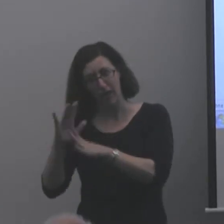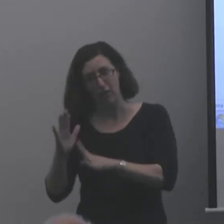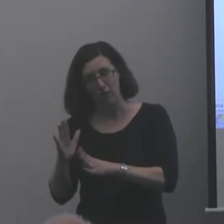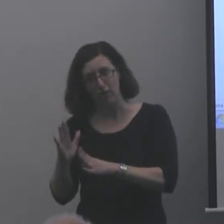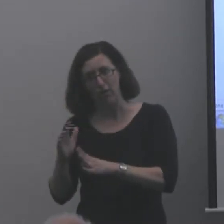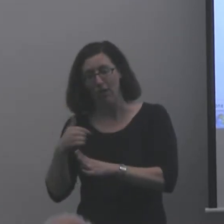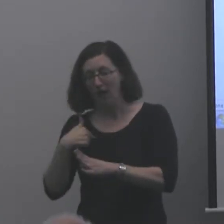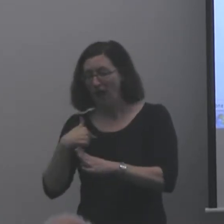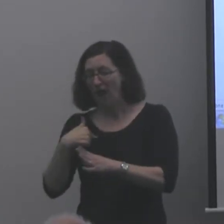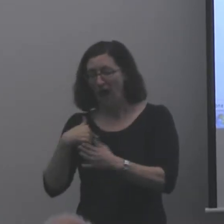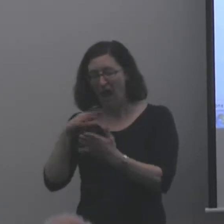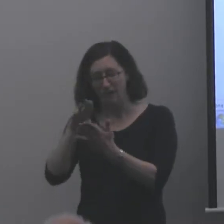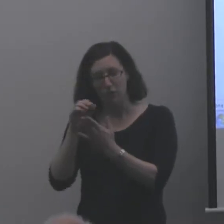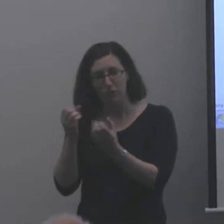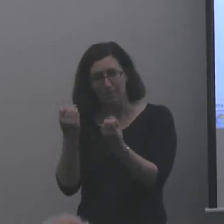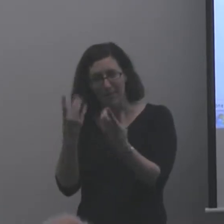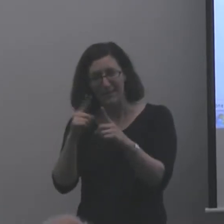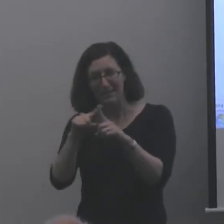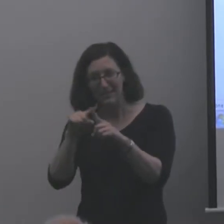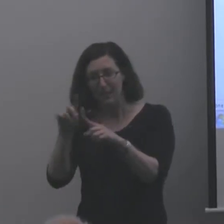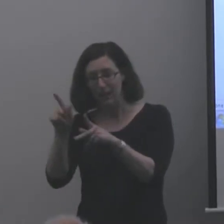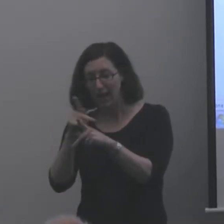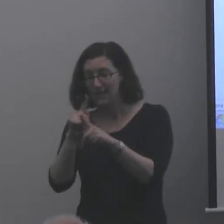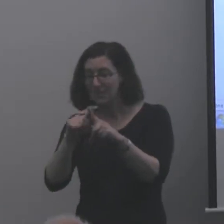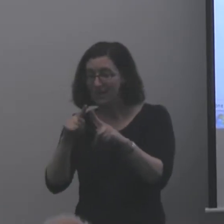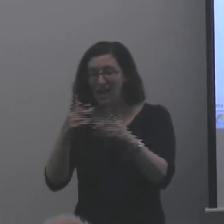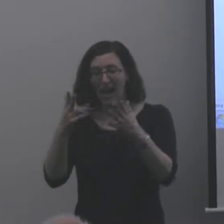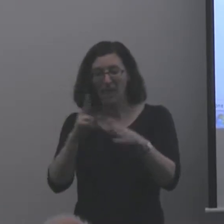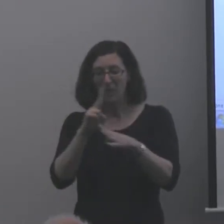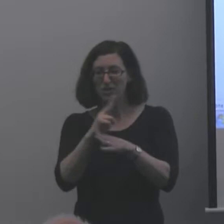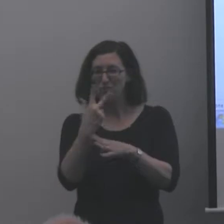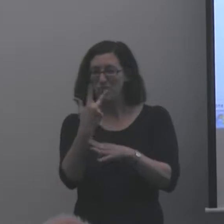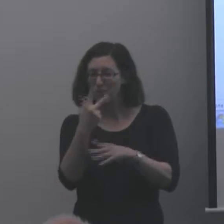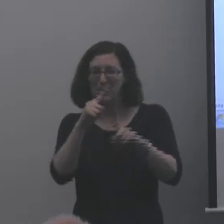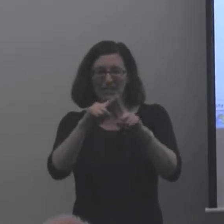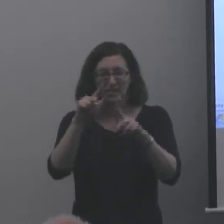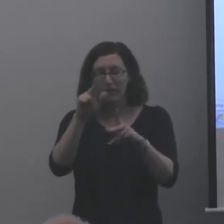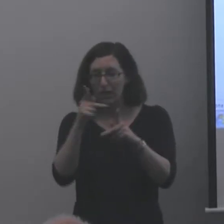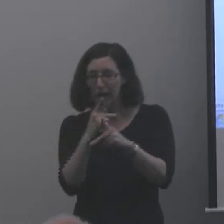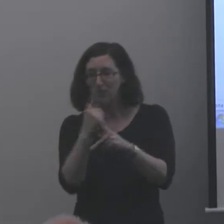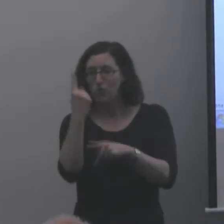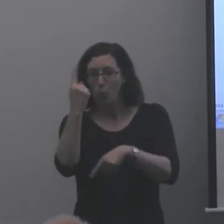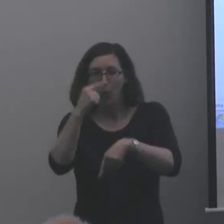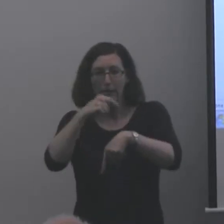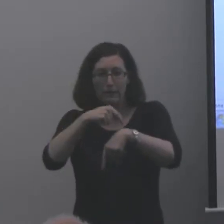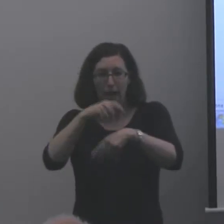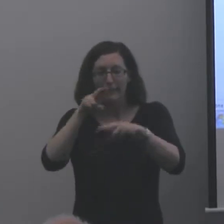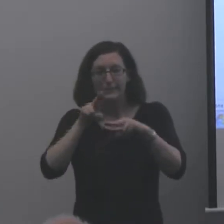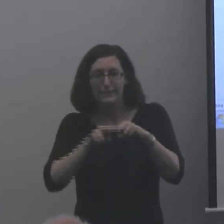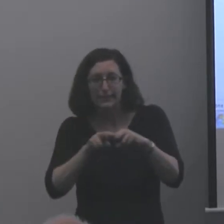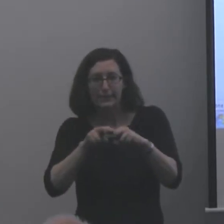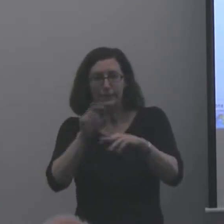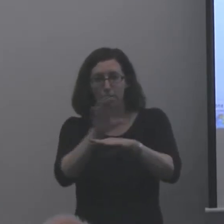multiple screen readers, but I don't want to have to use 3 different screen readers in one session on my computer.